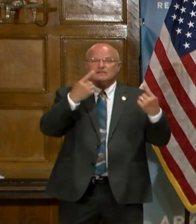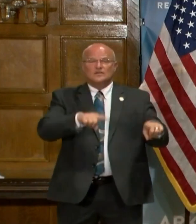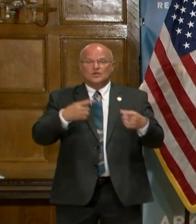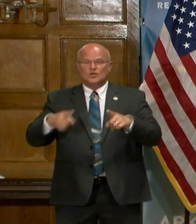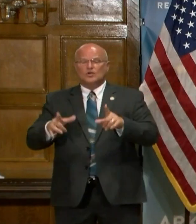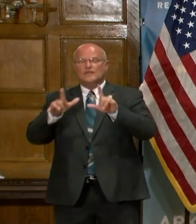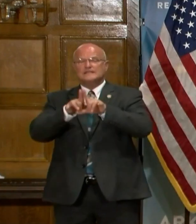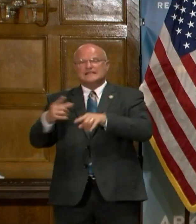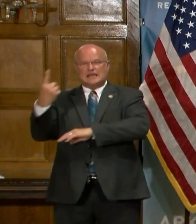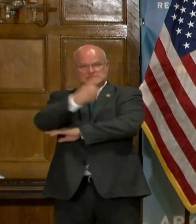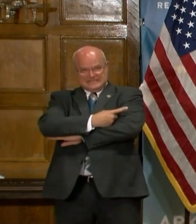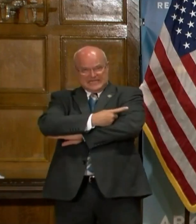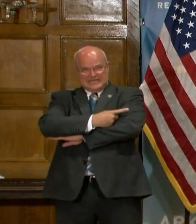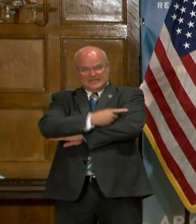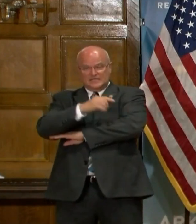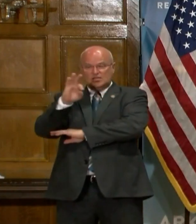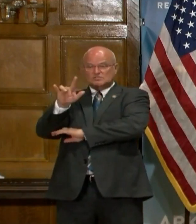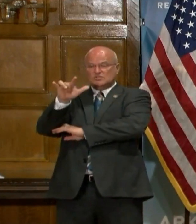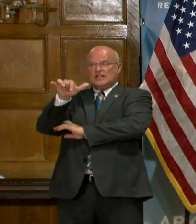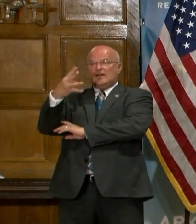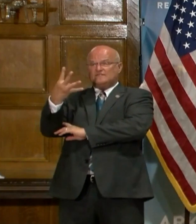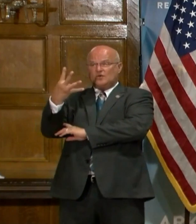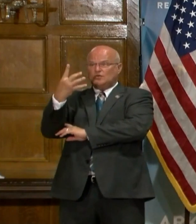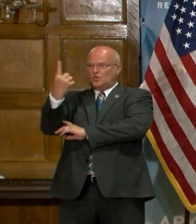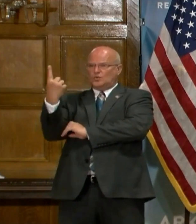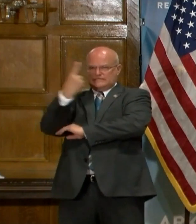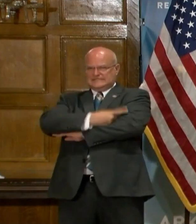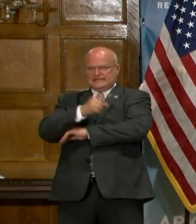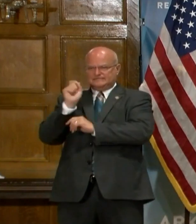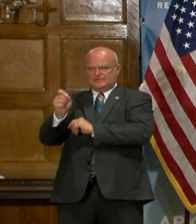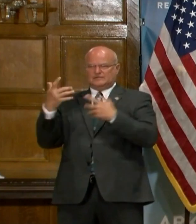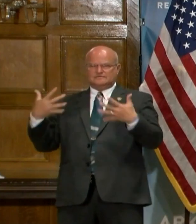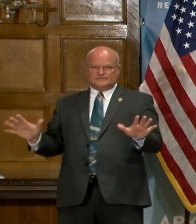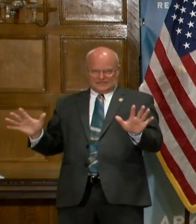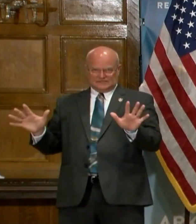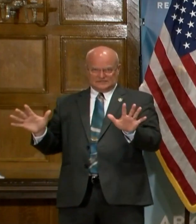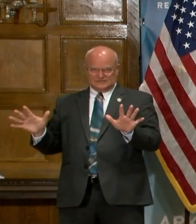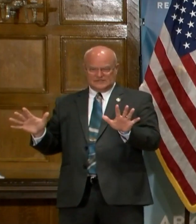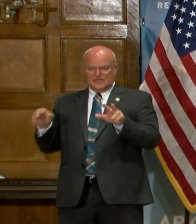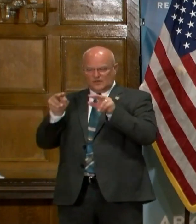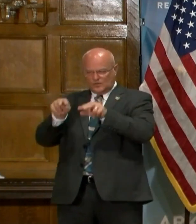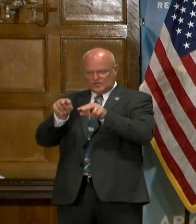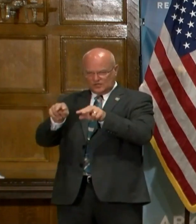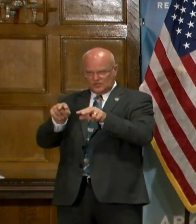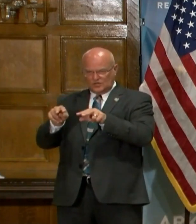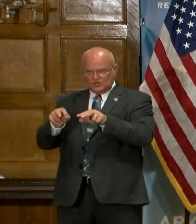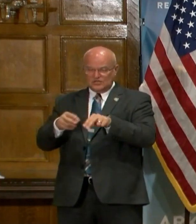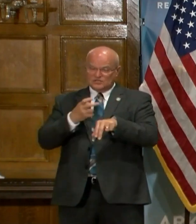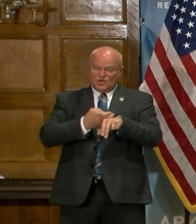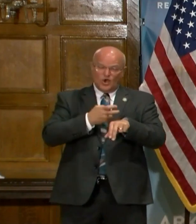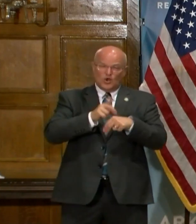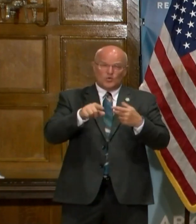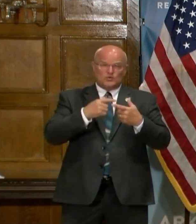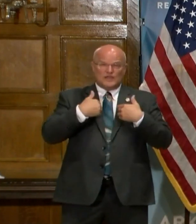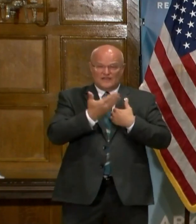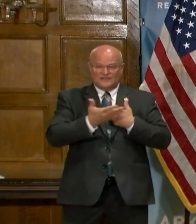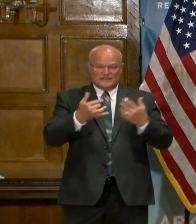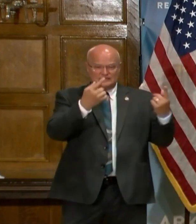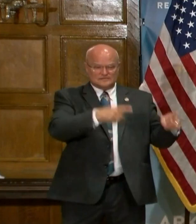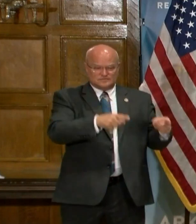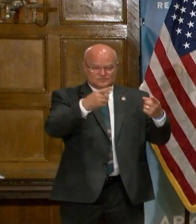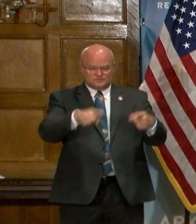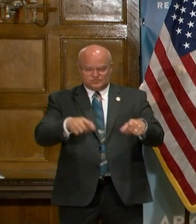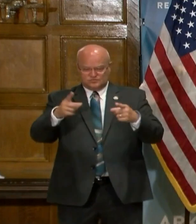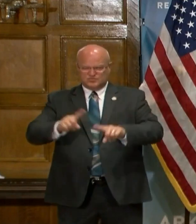all on the same date. July 4th, we've got a fixed period of time, and then we can look. It's a little harder when you've got things that occurred